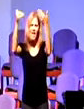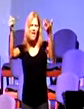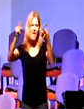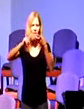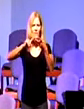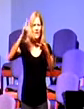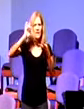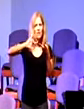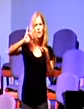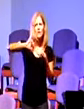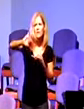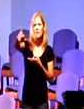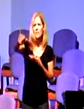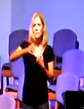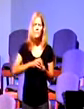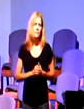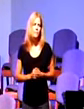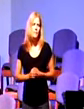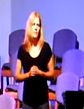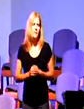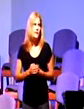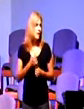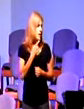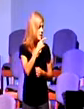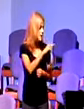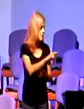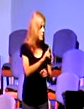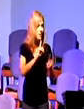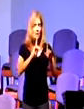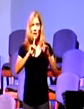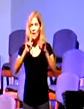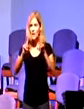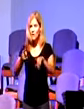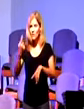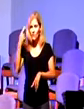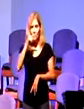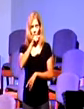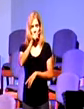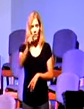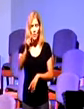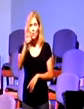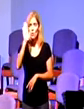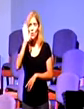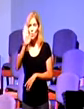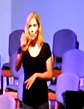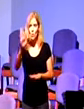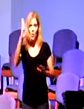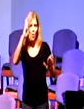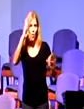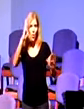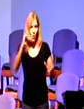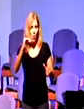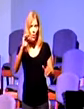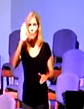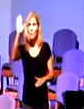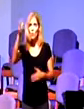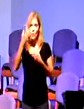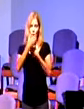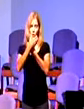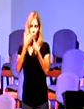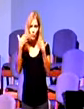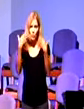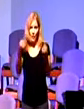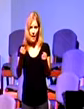and eternity. Can I tell you the answer for you, your hope, your